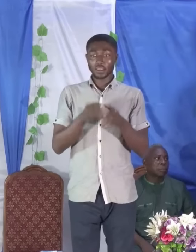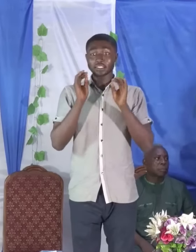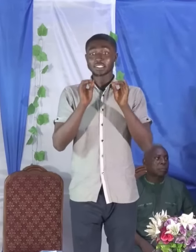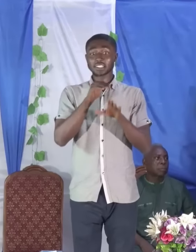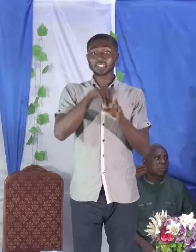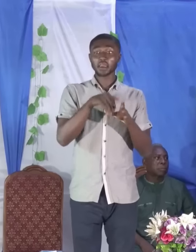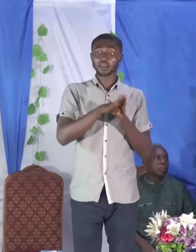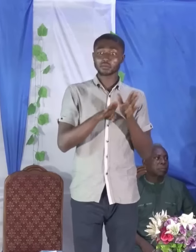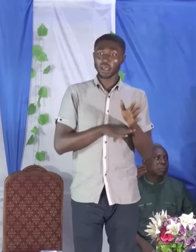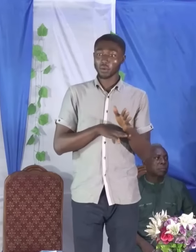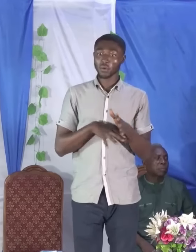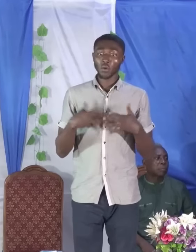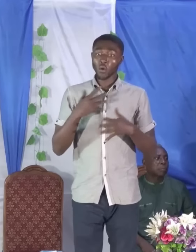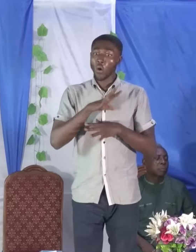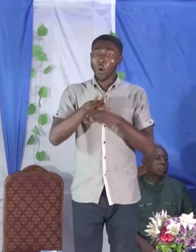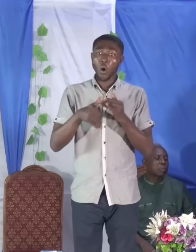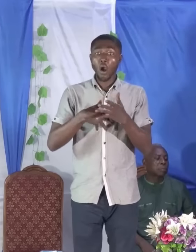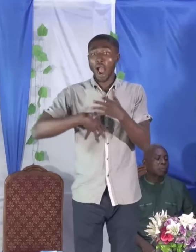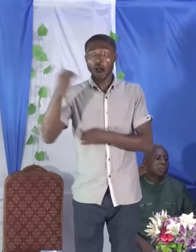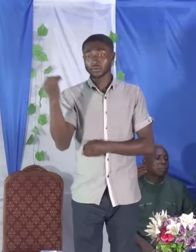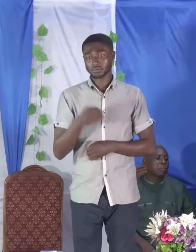e be de ni pa ji what di se we church of Christ